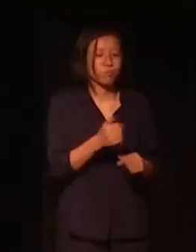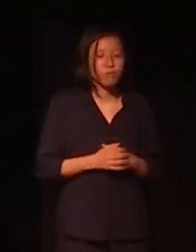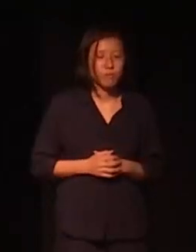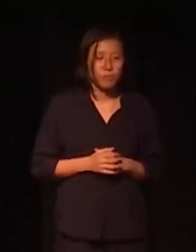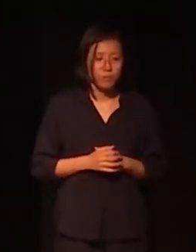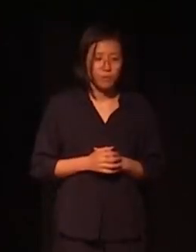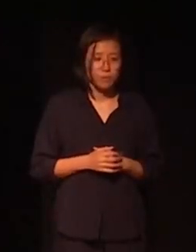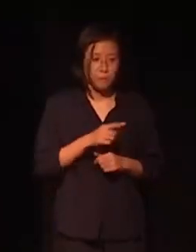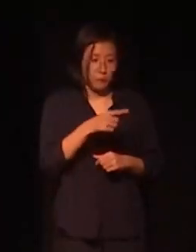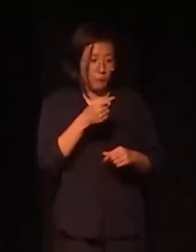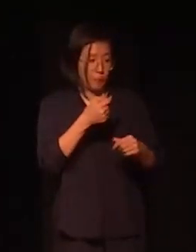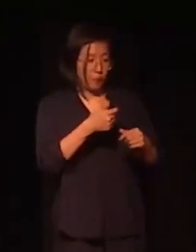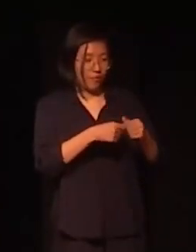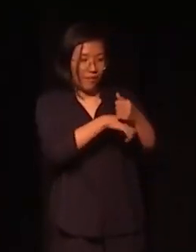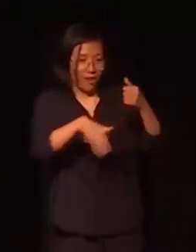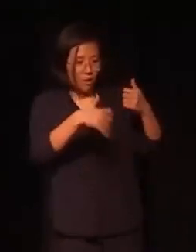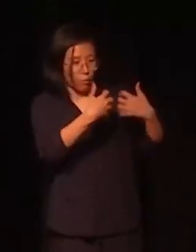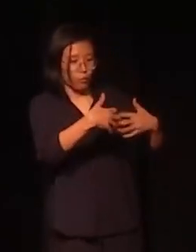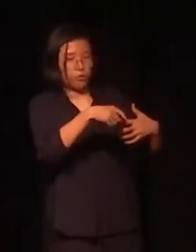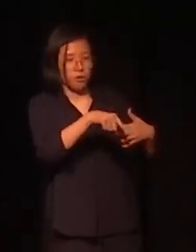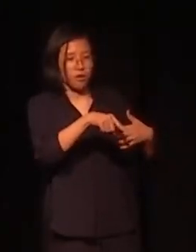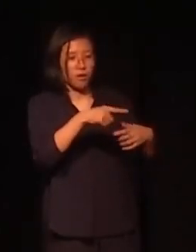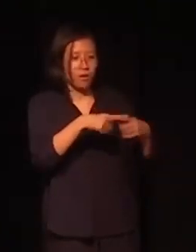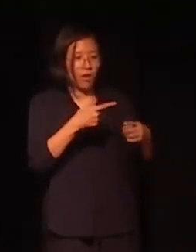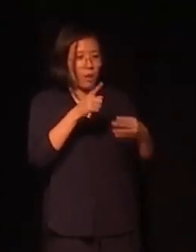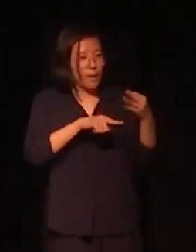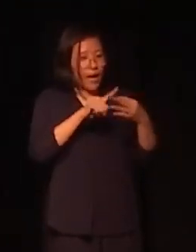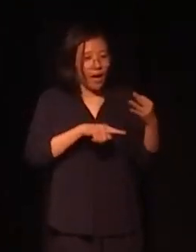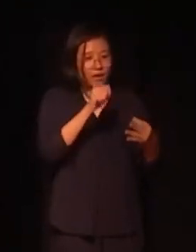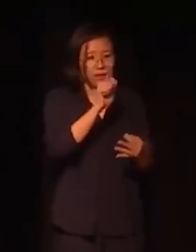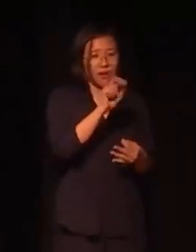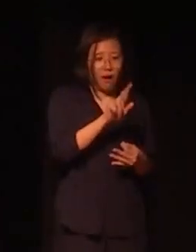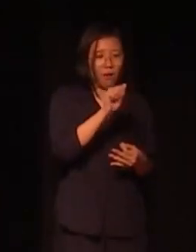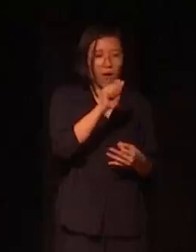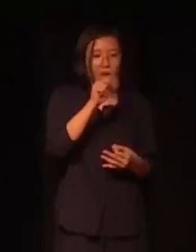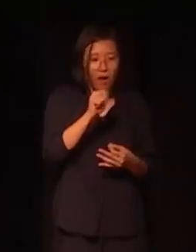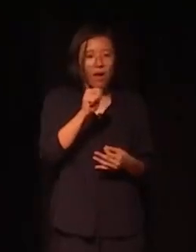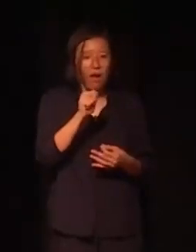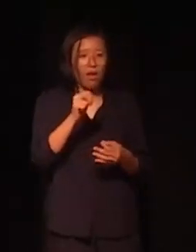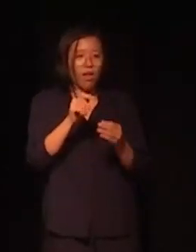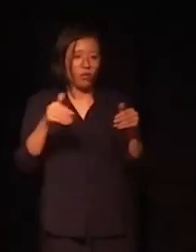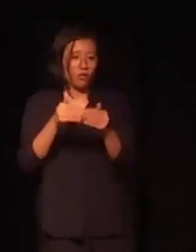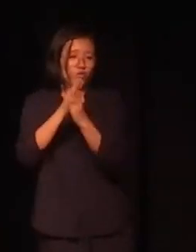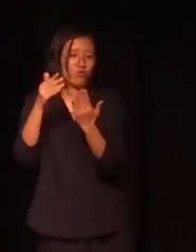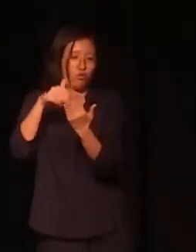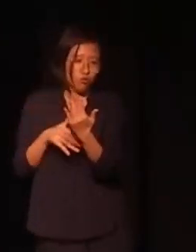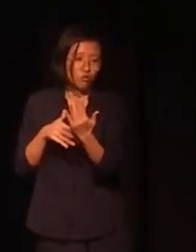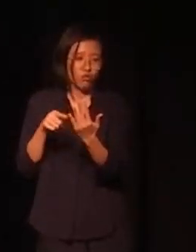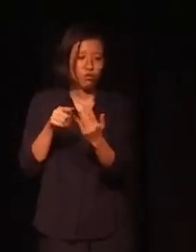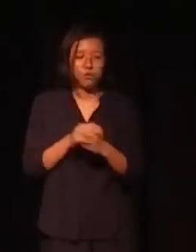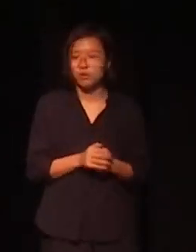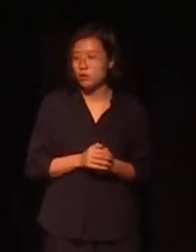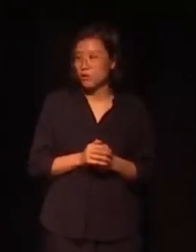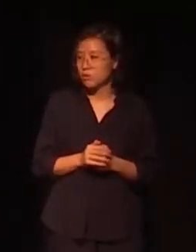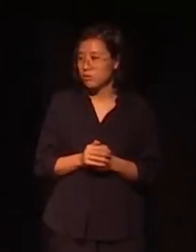is a system known as TransRecipe. On the right-hand side, you have the input text. On the other side, you